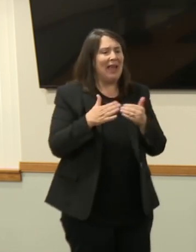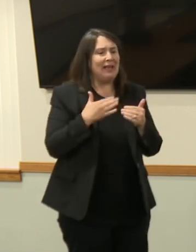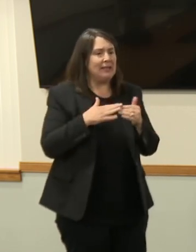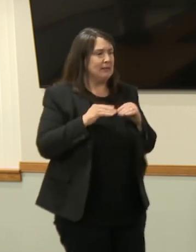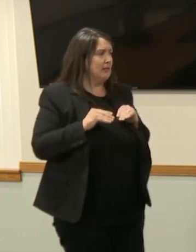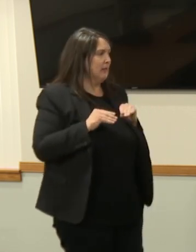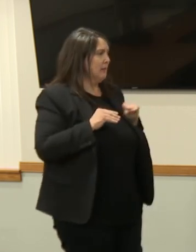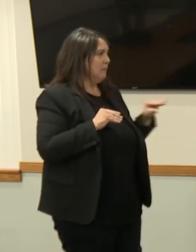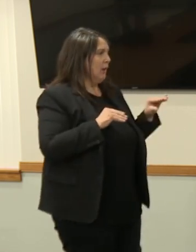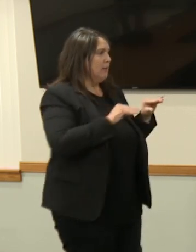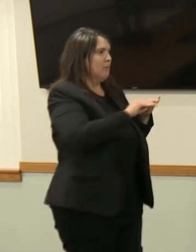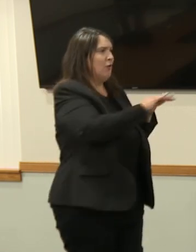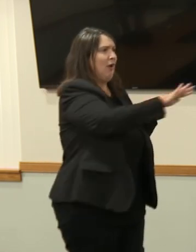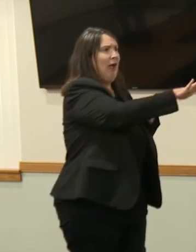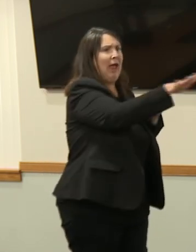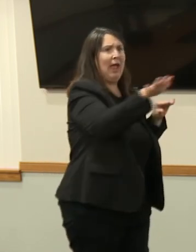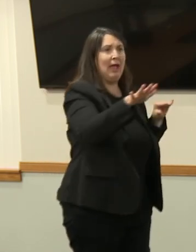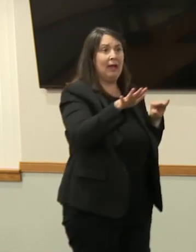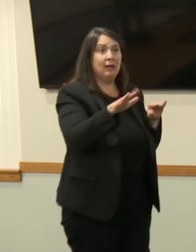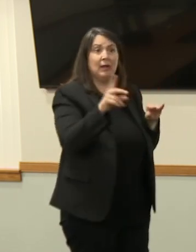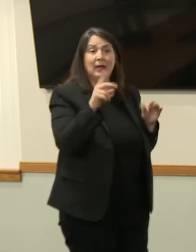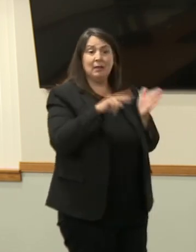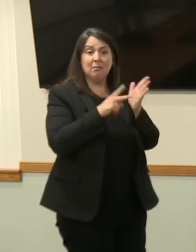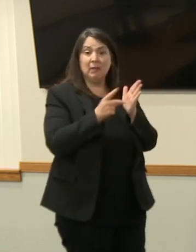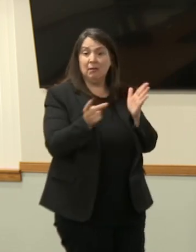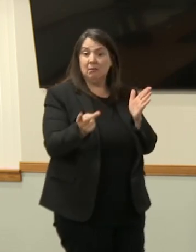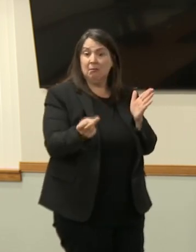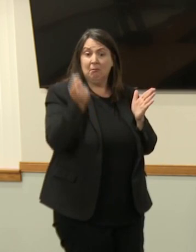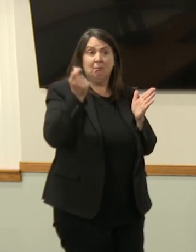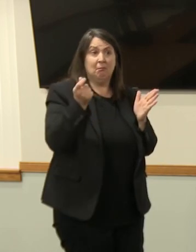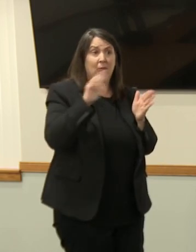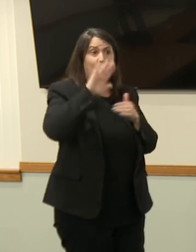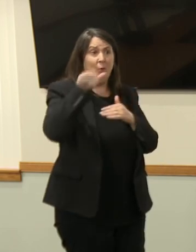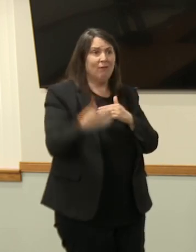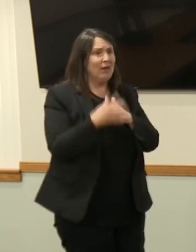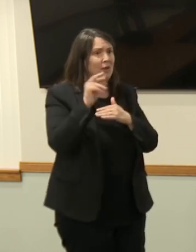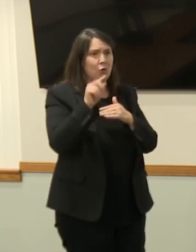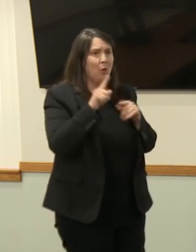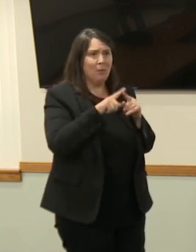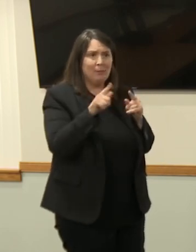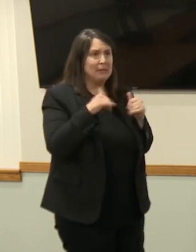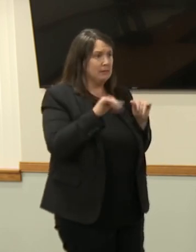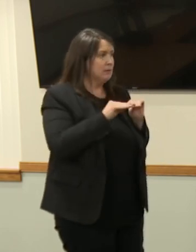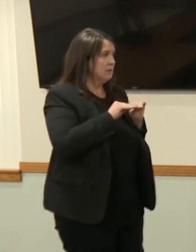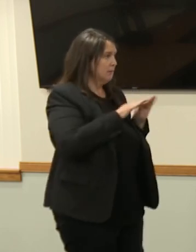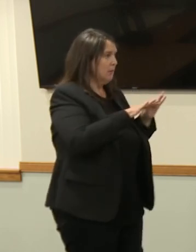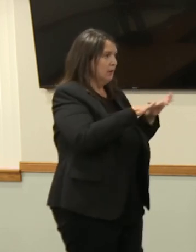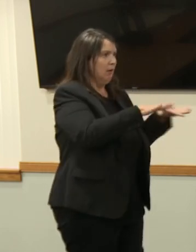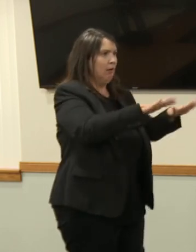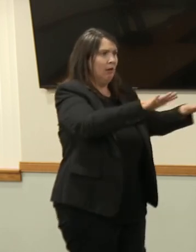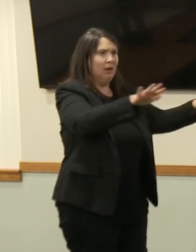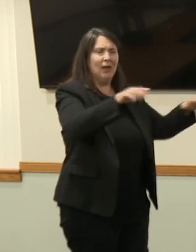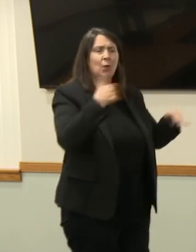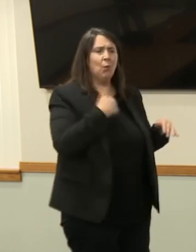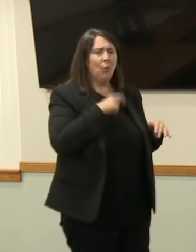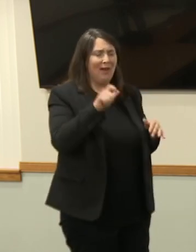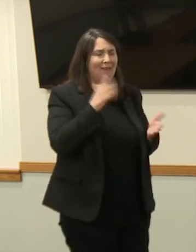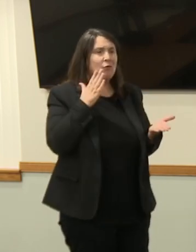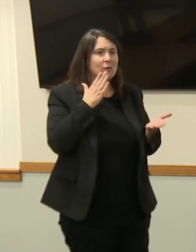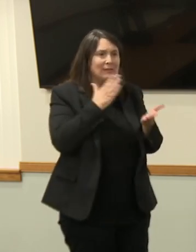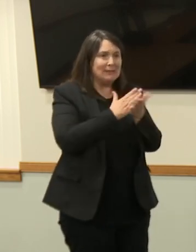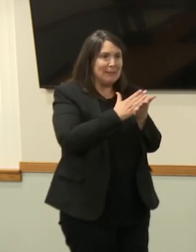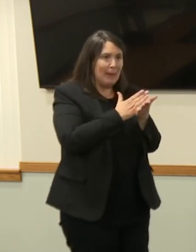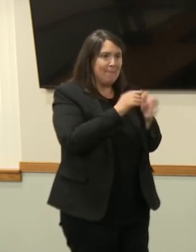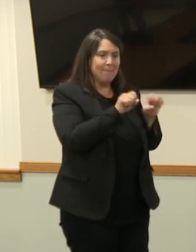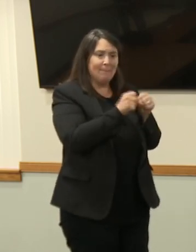be quick and overnight. It takes a while. We're slowing it down. We're breaking those connections. And so, again, the best thing we can do